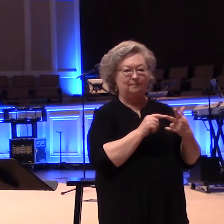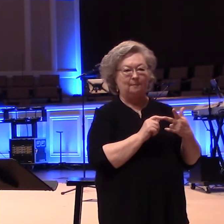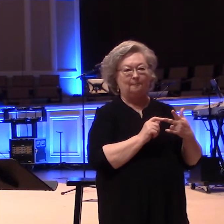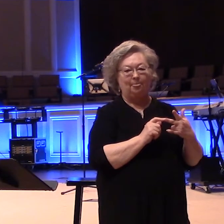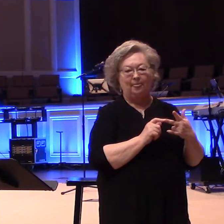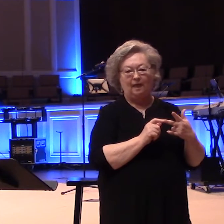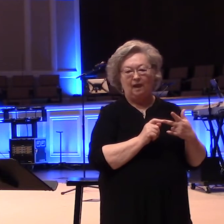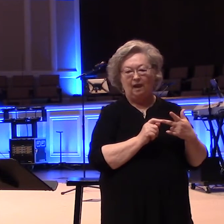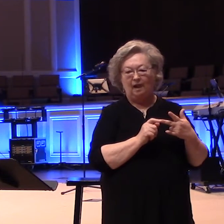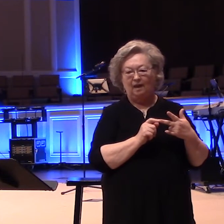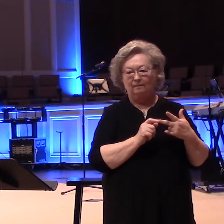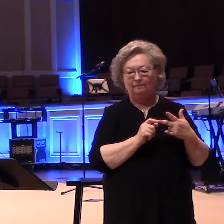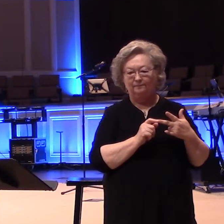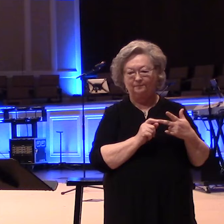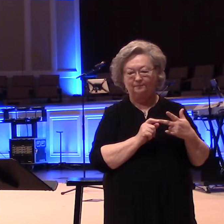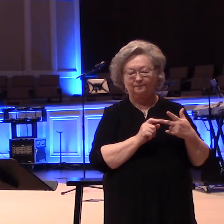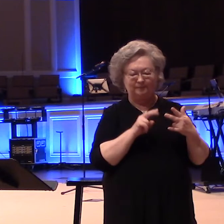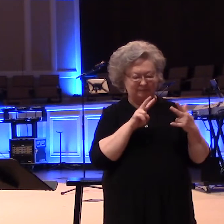I think I go here.